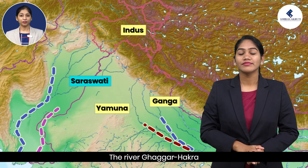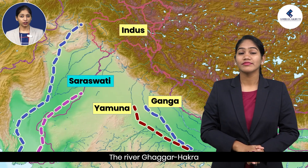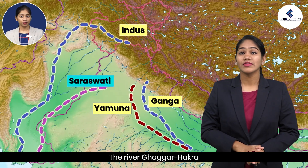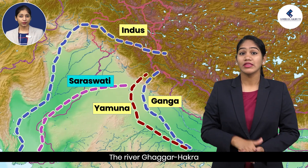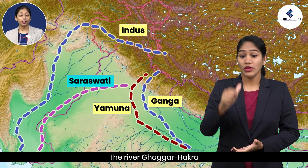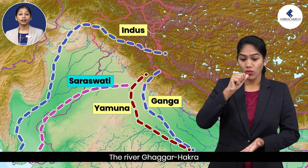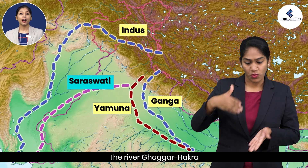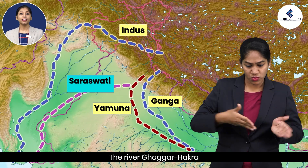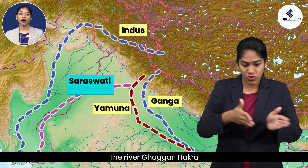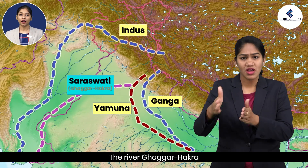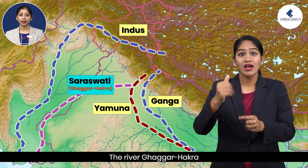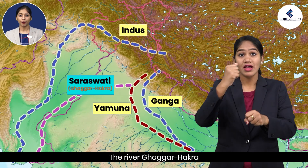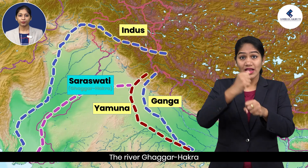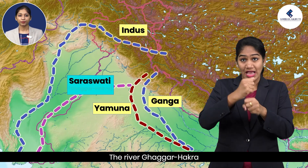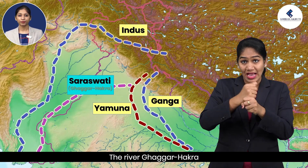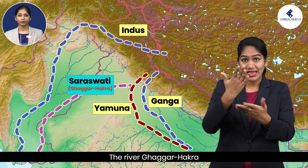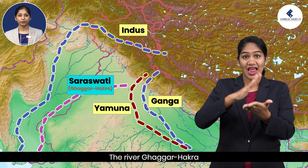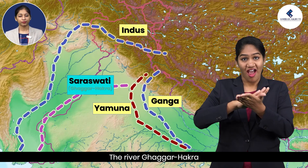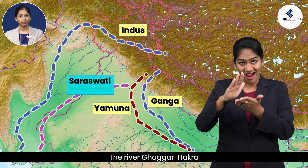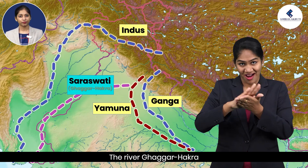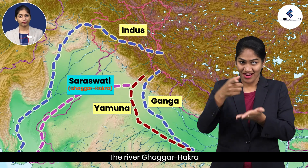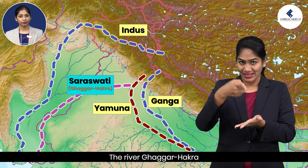The river Gagar-Hakra,